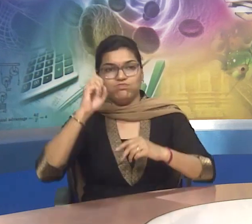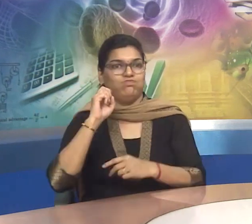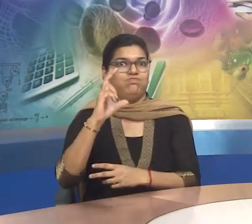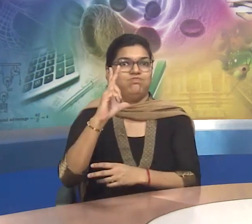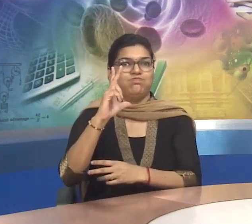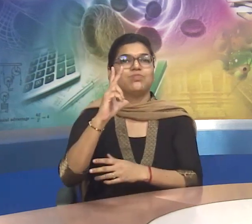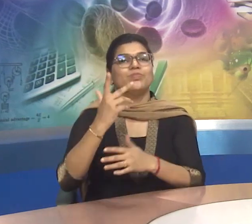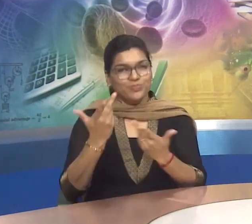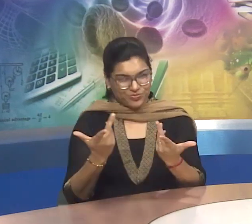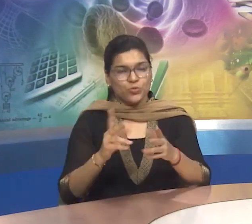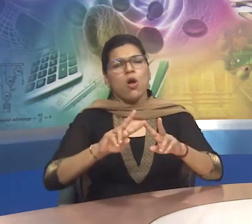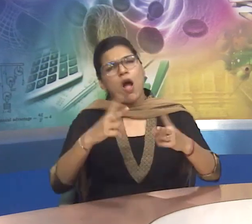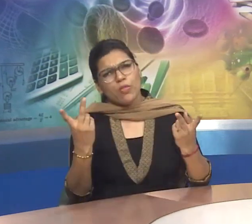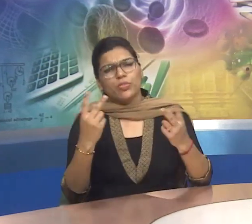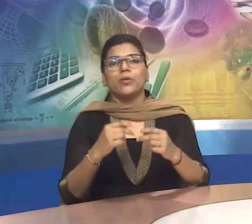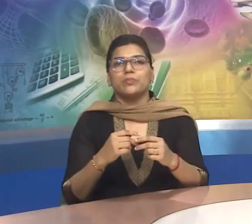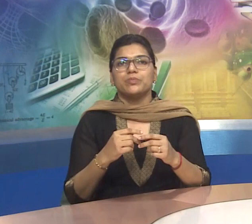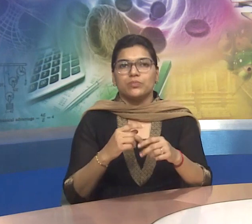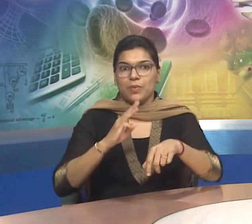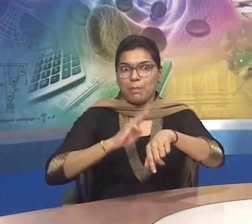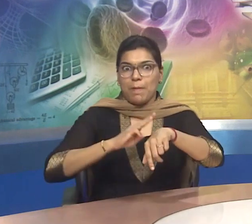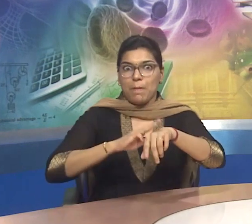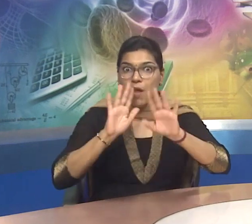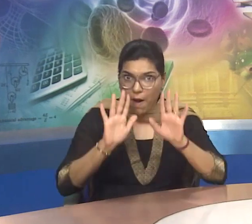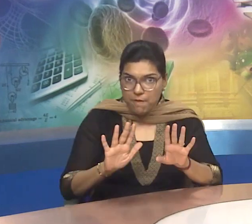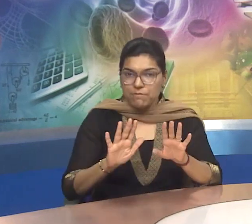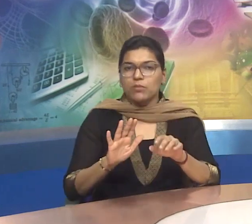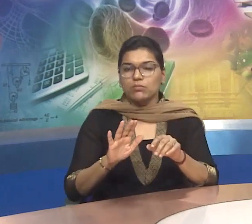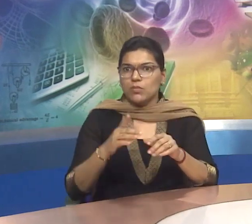There are many examples we see in our daily life around us,